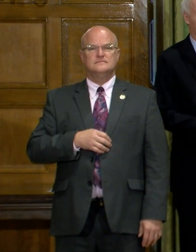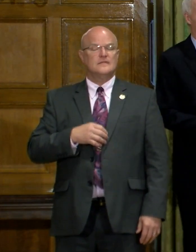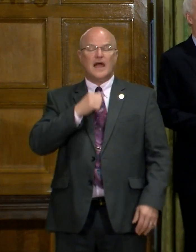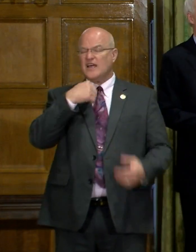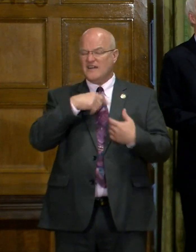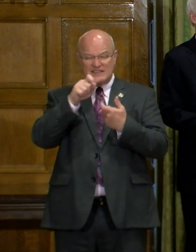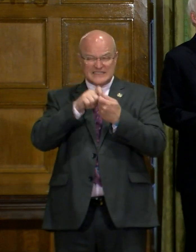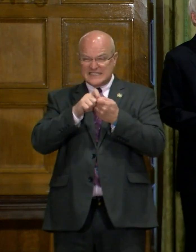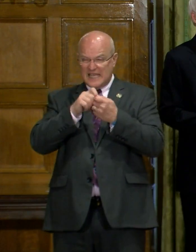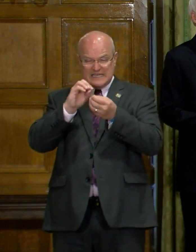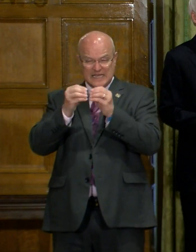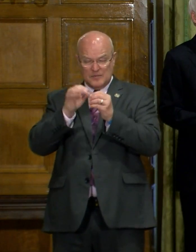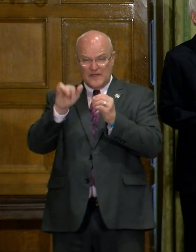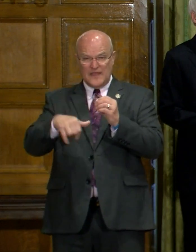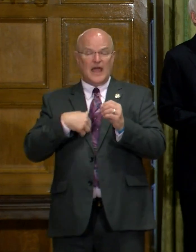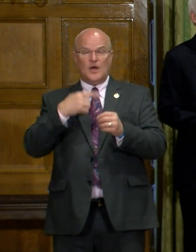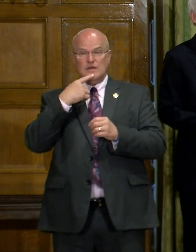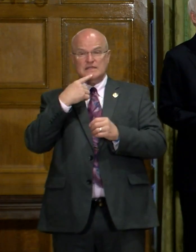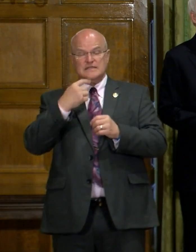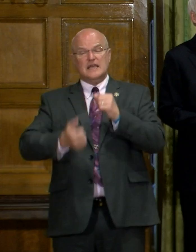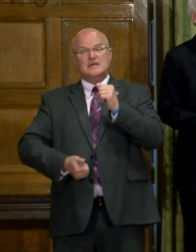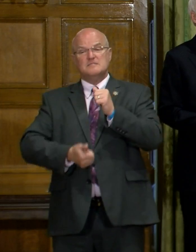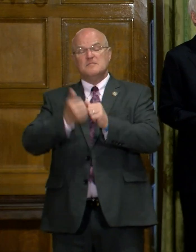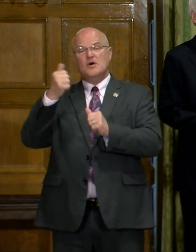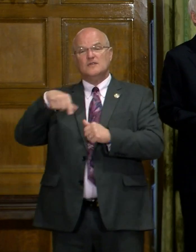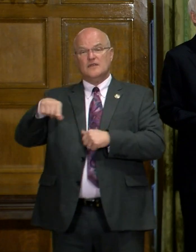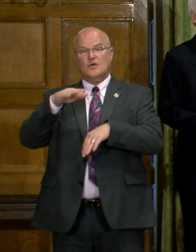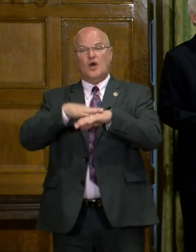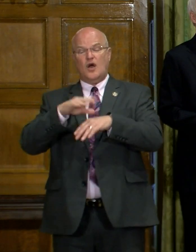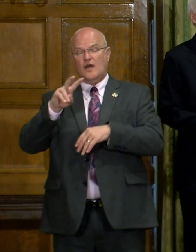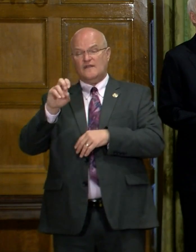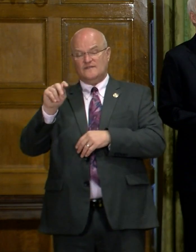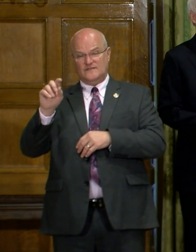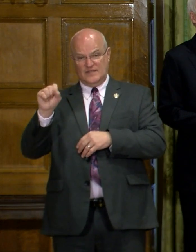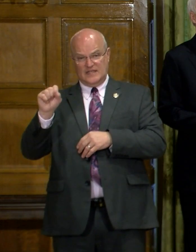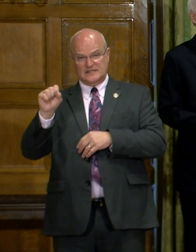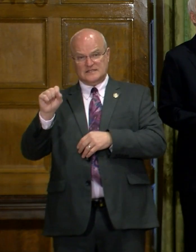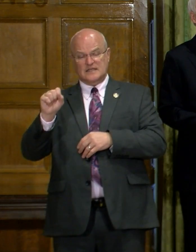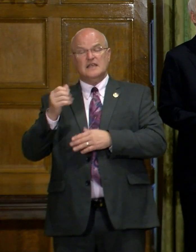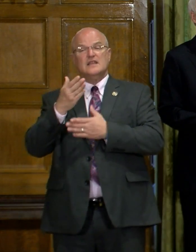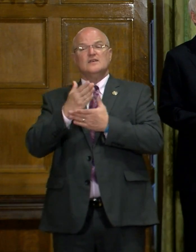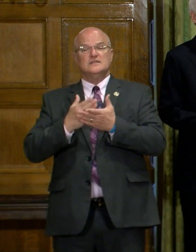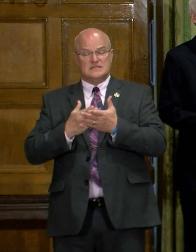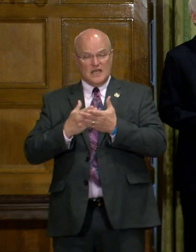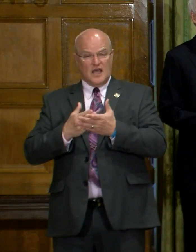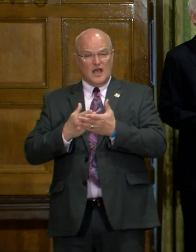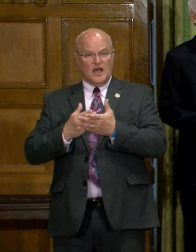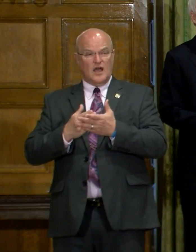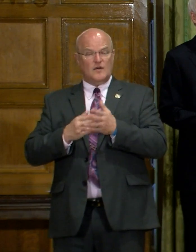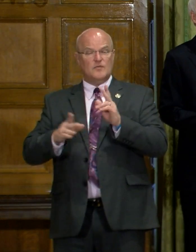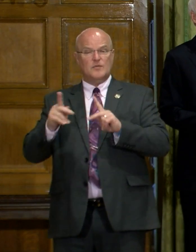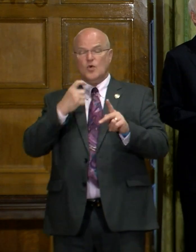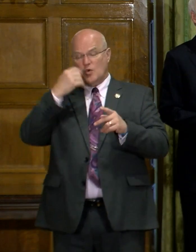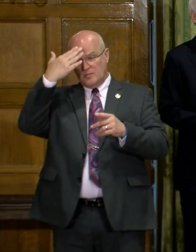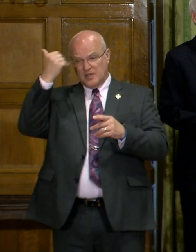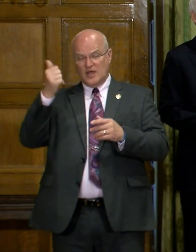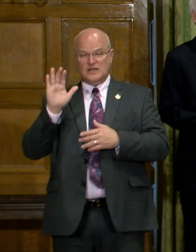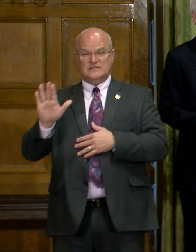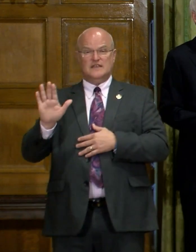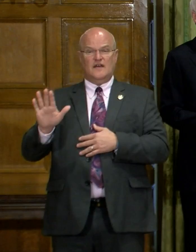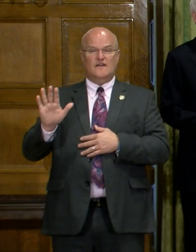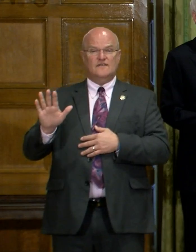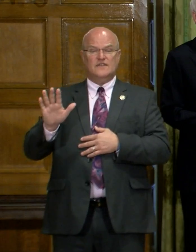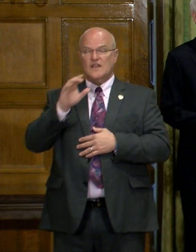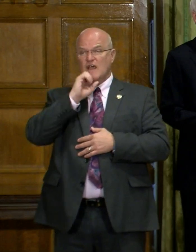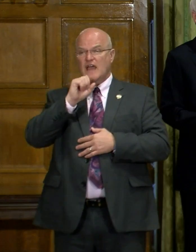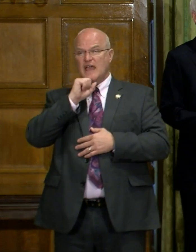I don't have an exact breakdown of that. I would say the majority were on ventilators. There were some who, because of